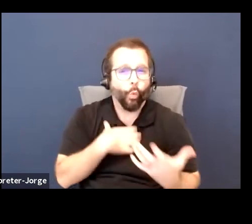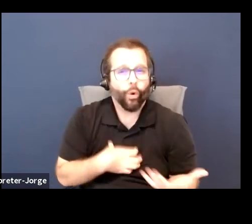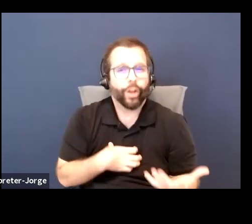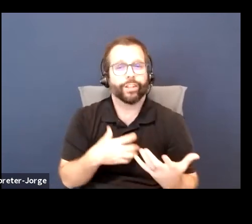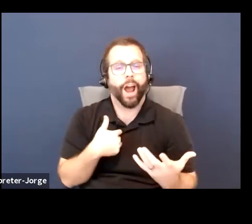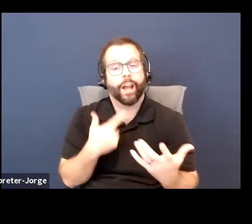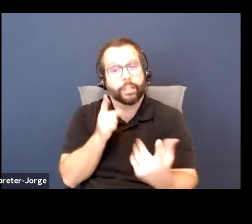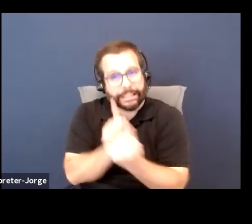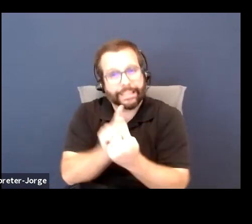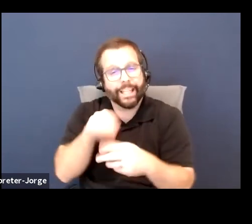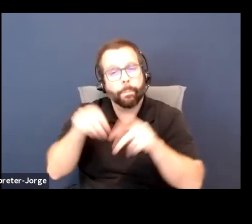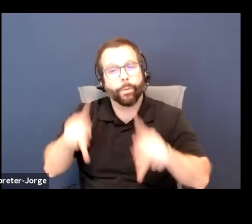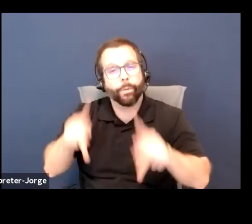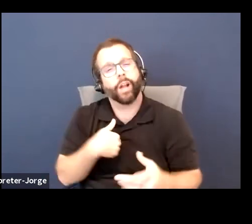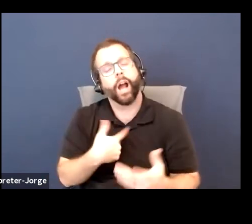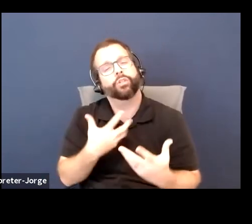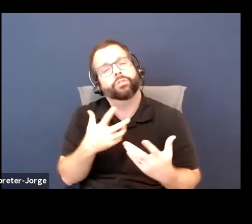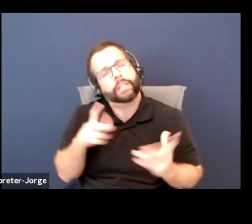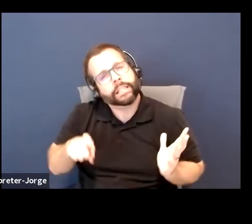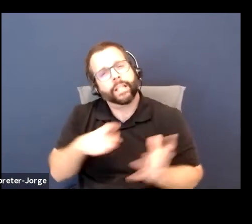the hugs, but